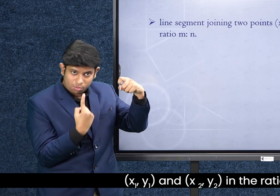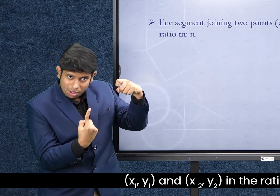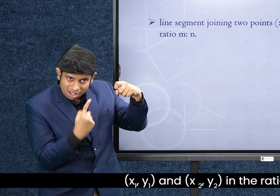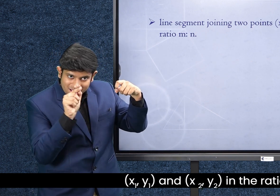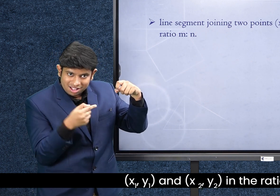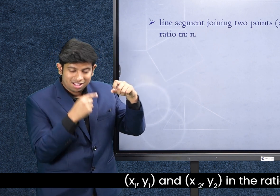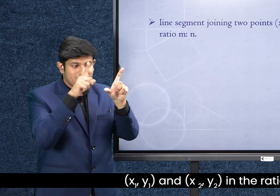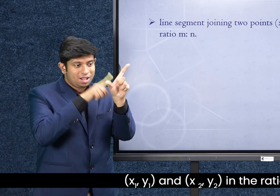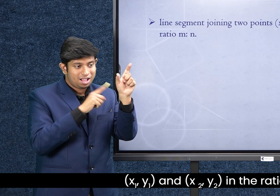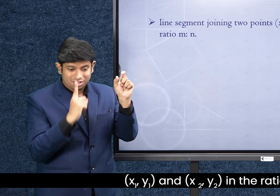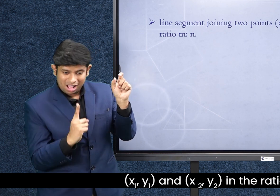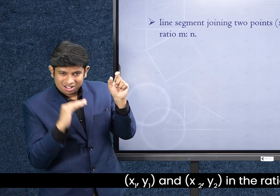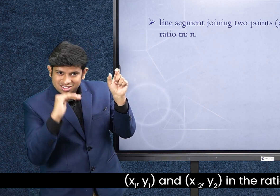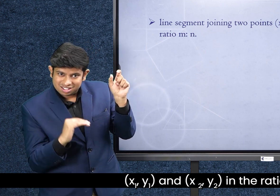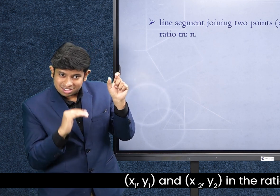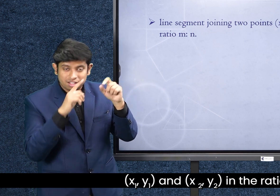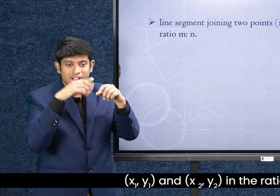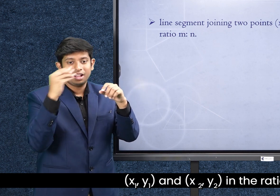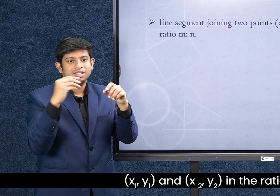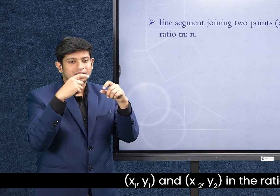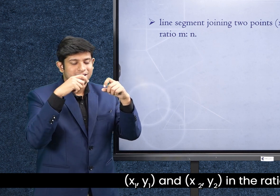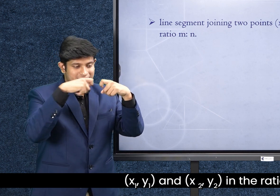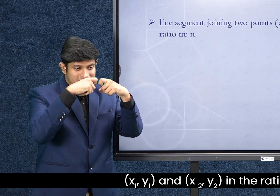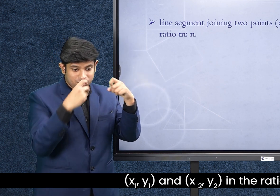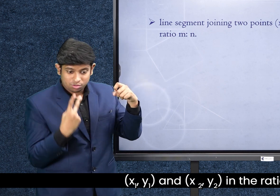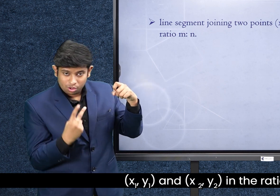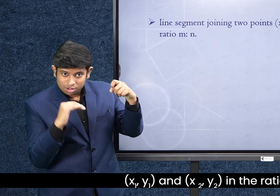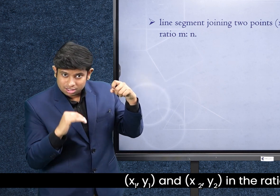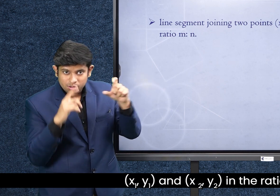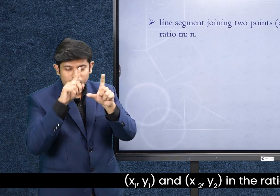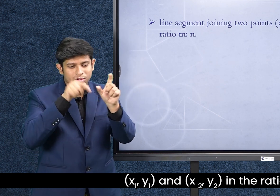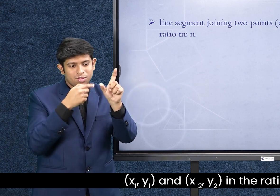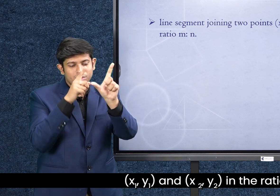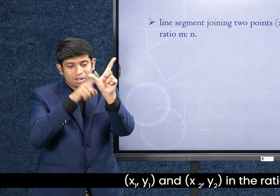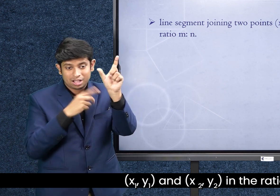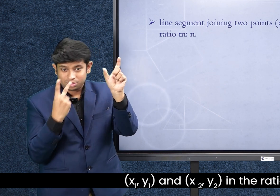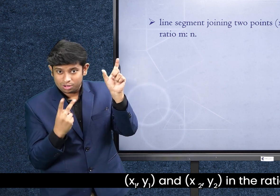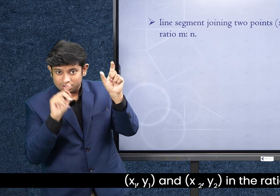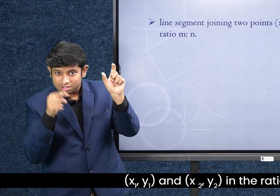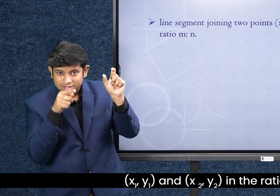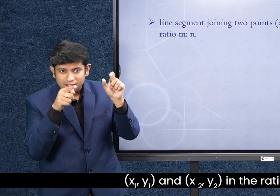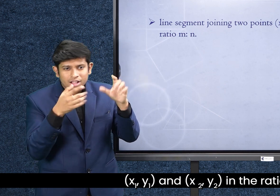x1, y1 and x2, y2 in the ratio m:(n).